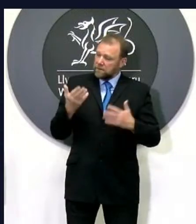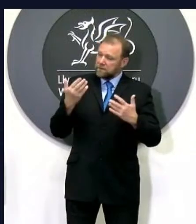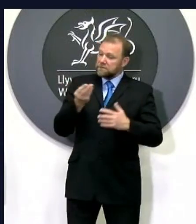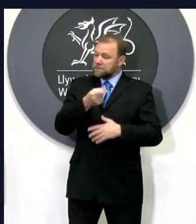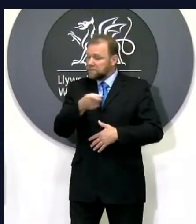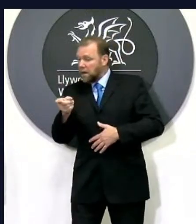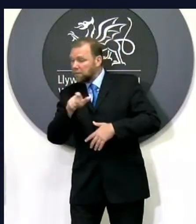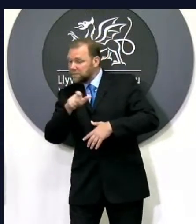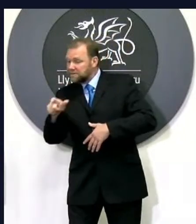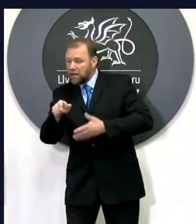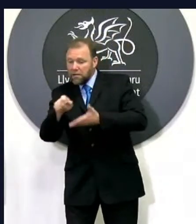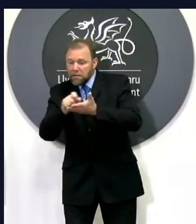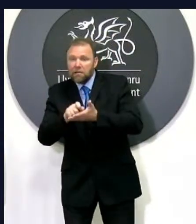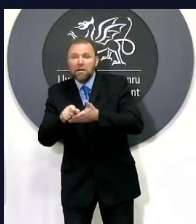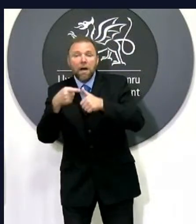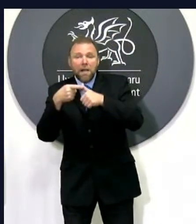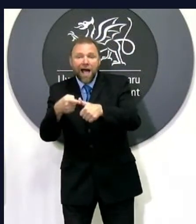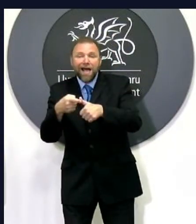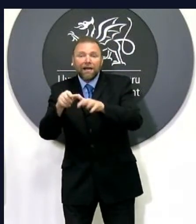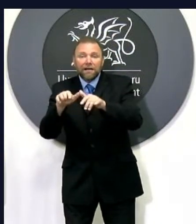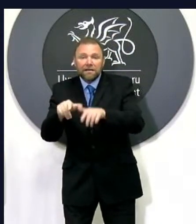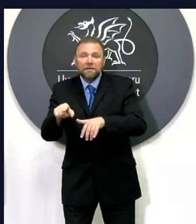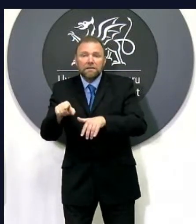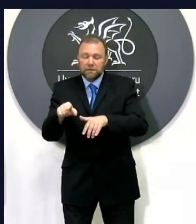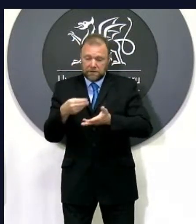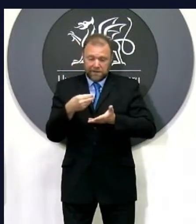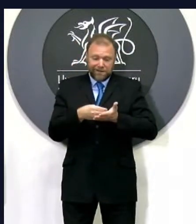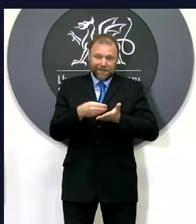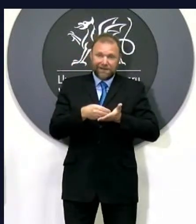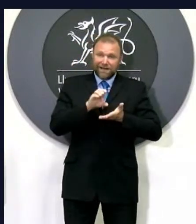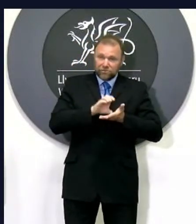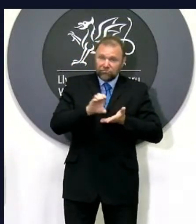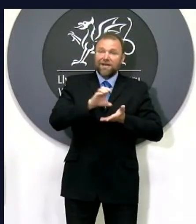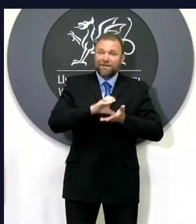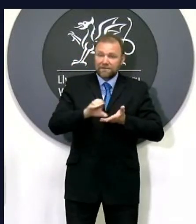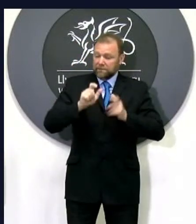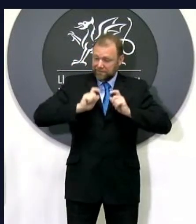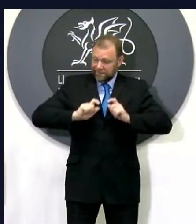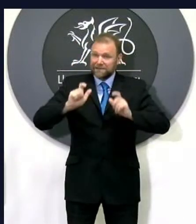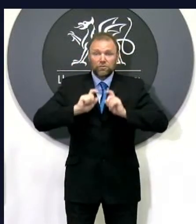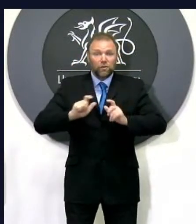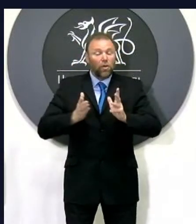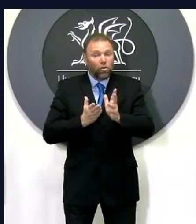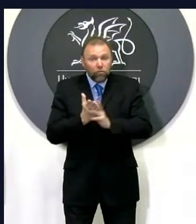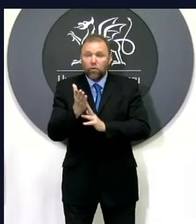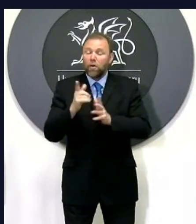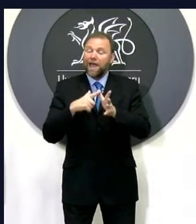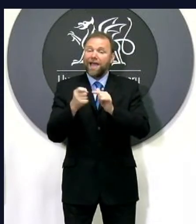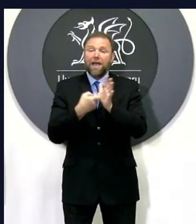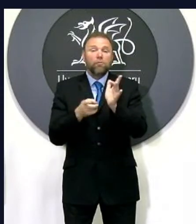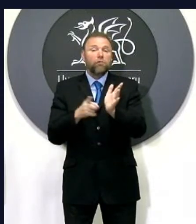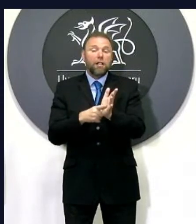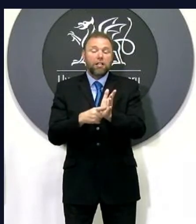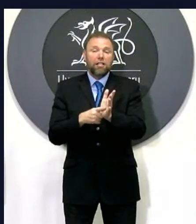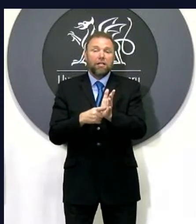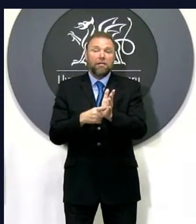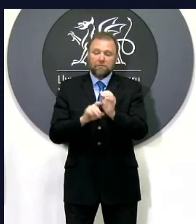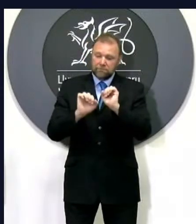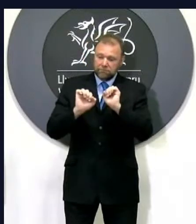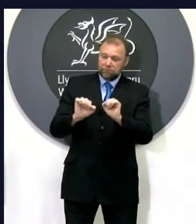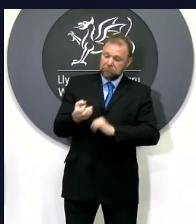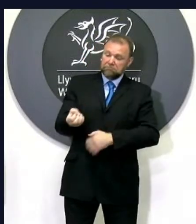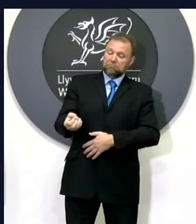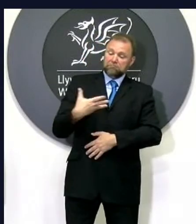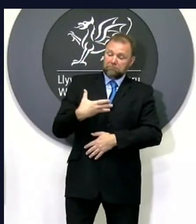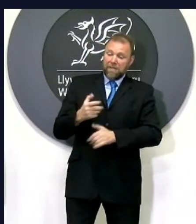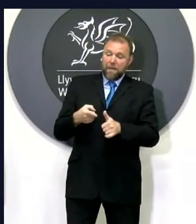process of applying, cash grants will continue to be paid during April as those applications are